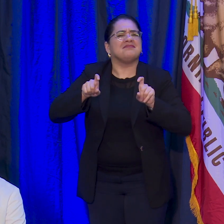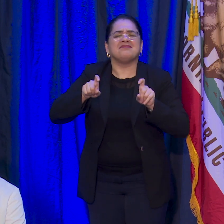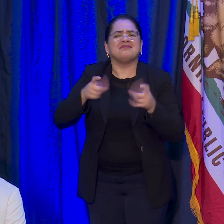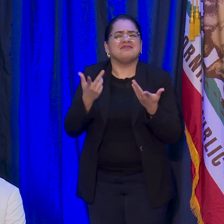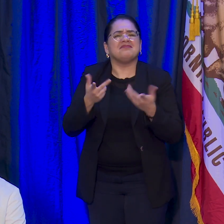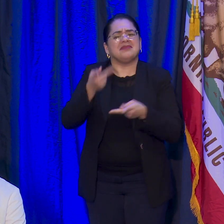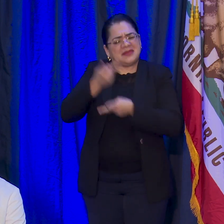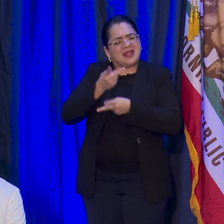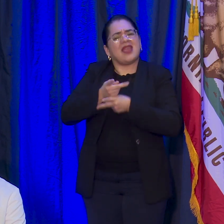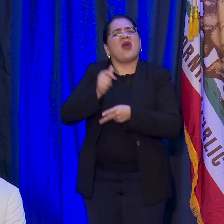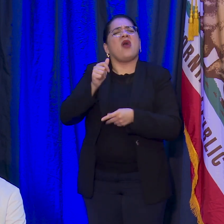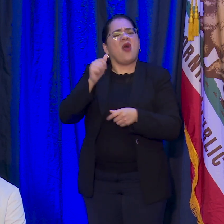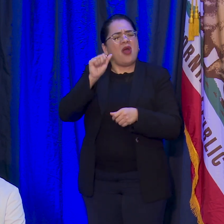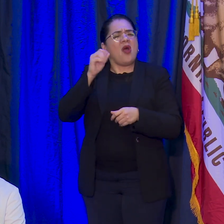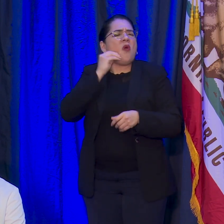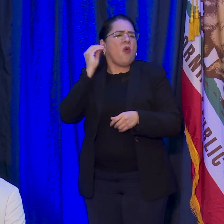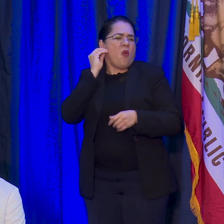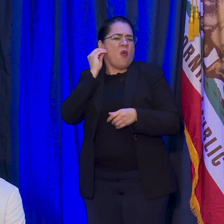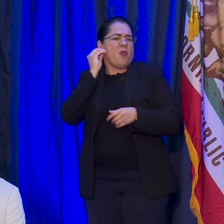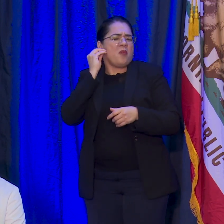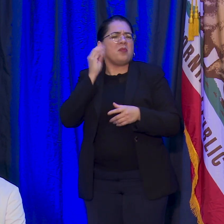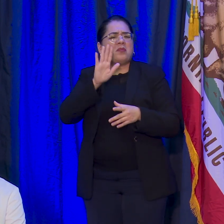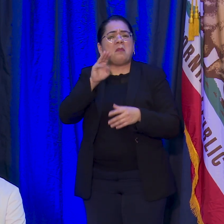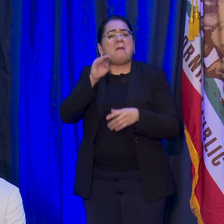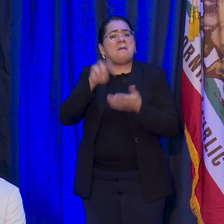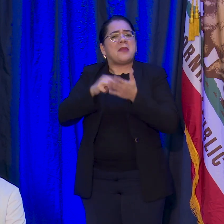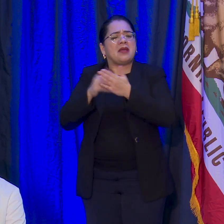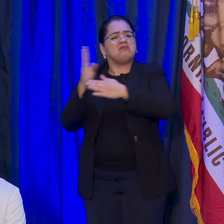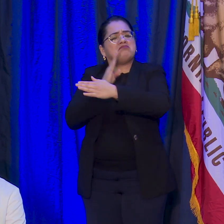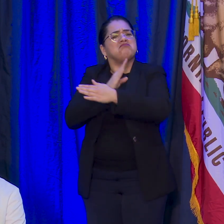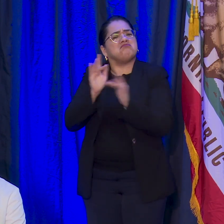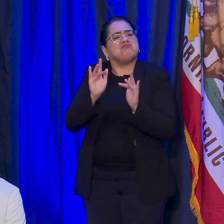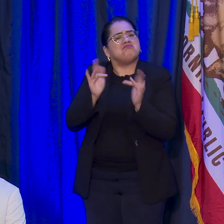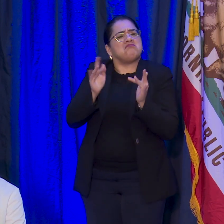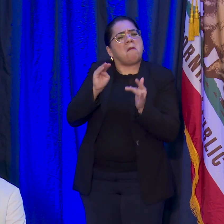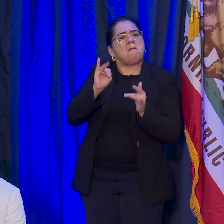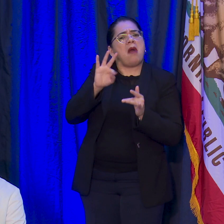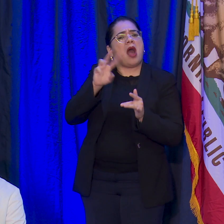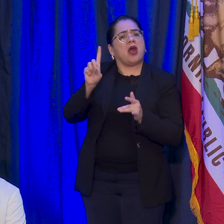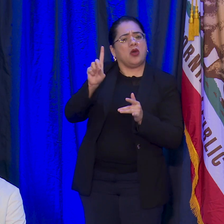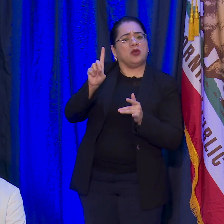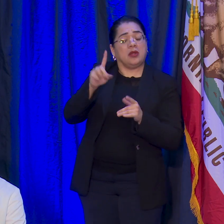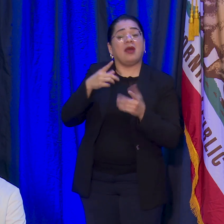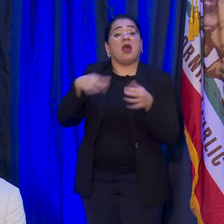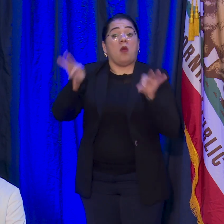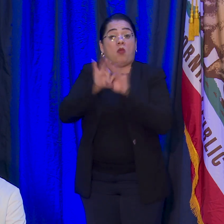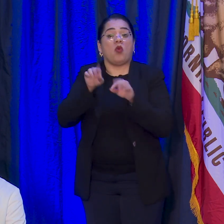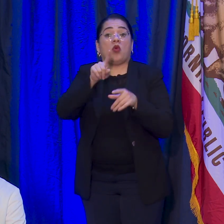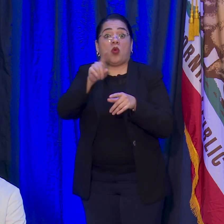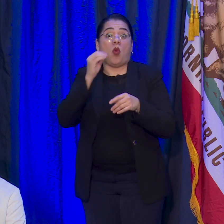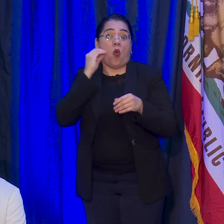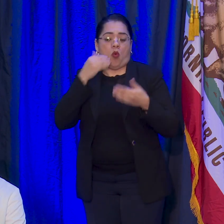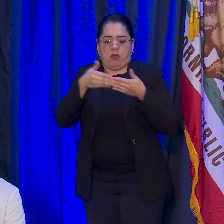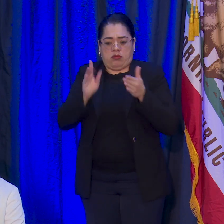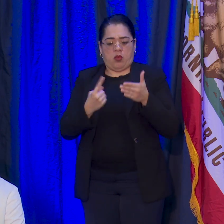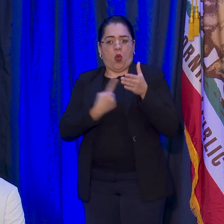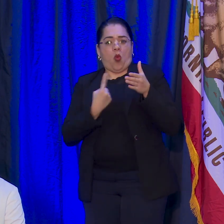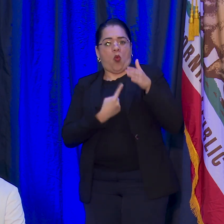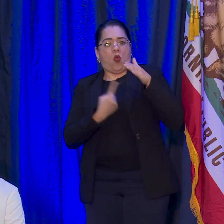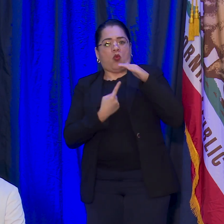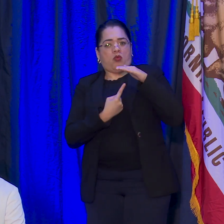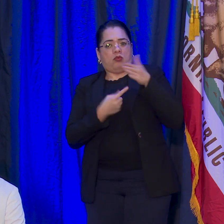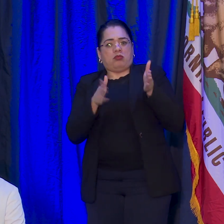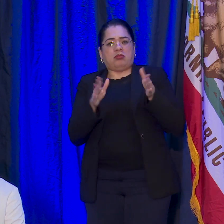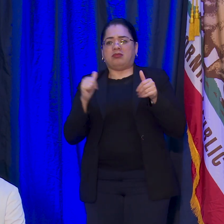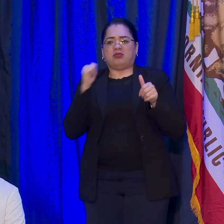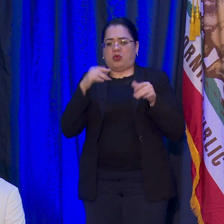as they normally would for a mild illness, and take special care to stay home and away from others while they are contagious. So a